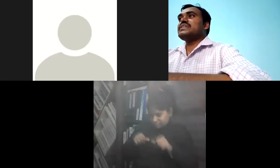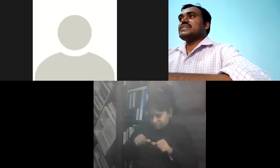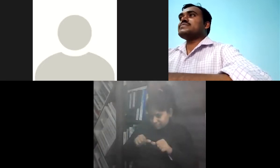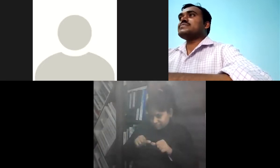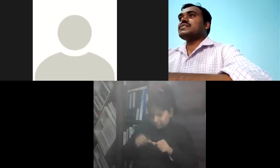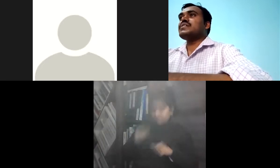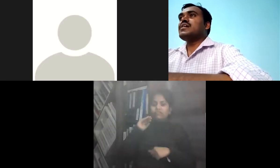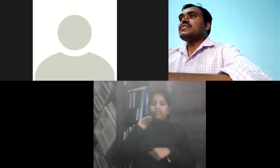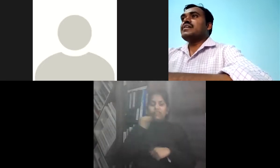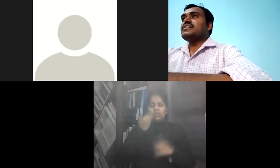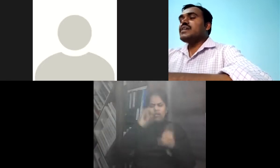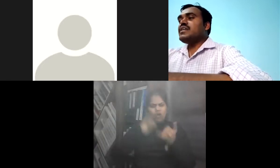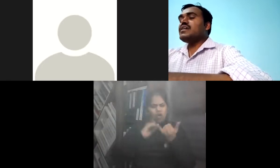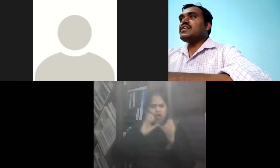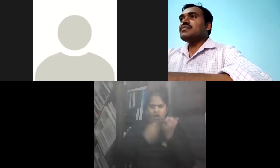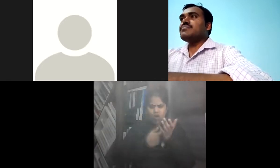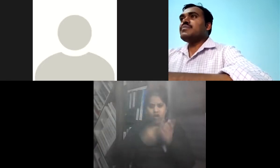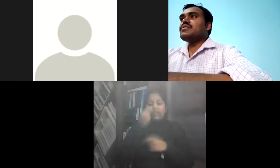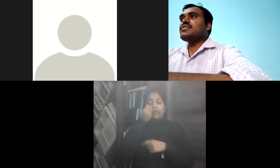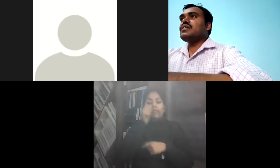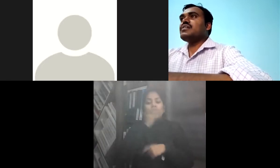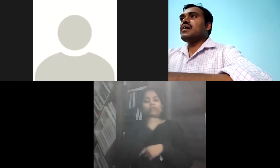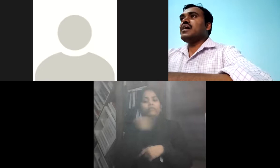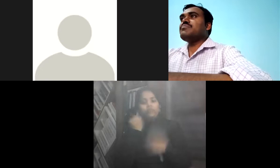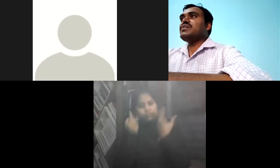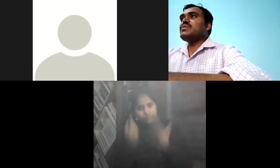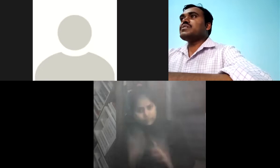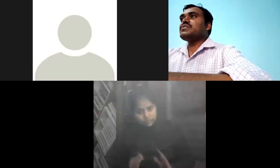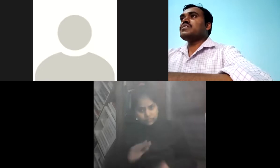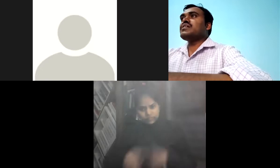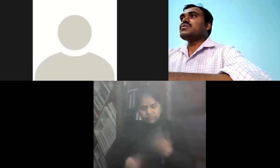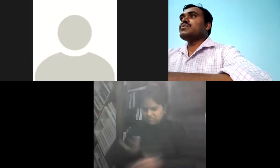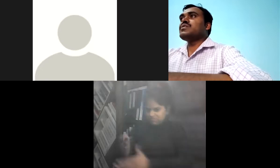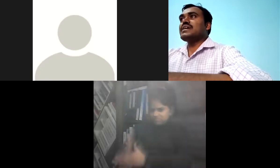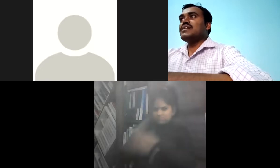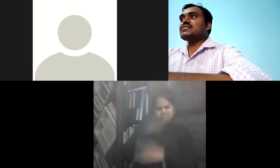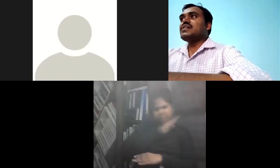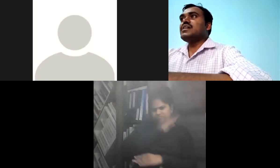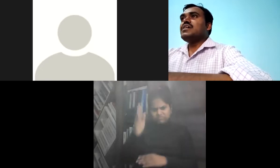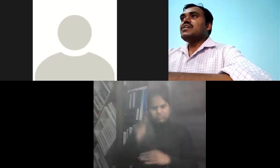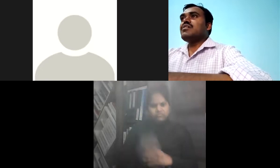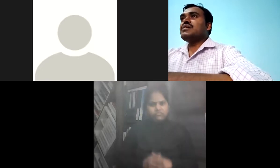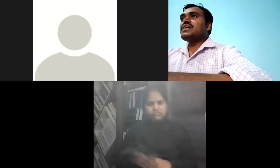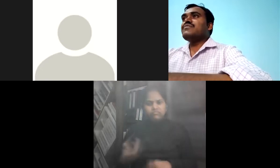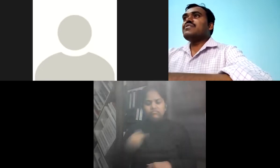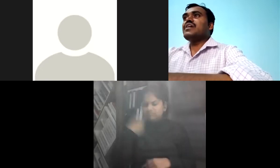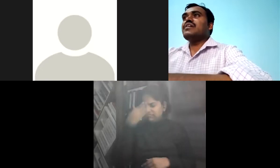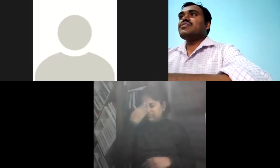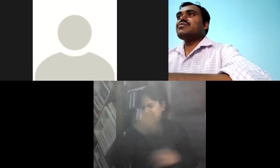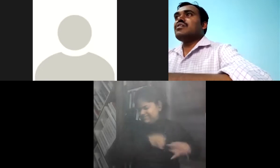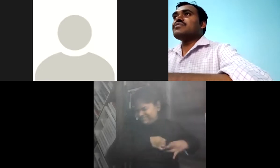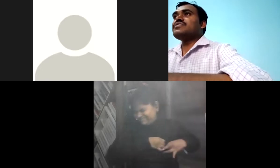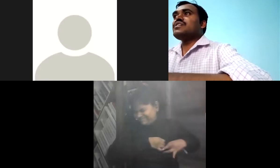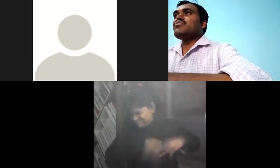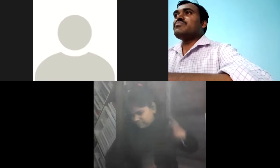her, he resisted. The understanding in him is that he had been with her and knew her guilt. He got convinced that there